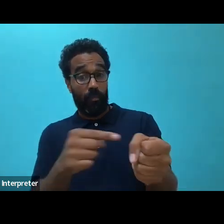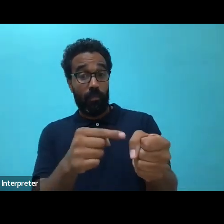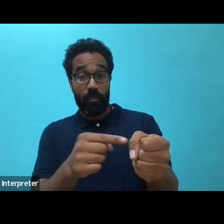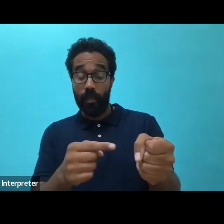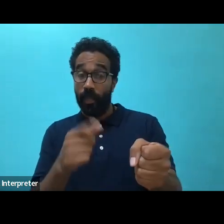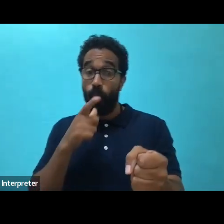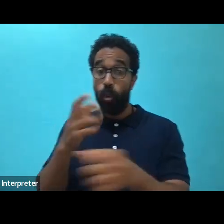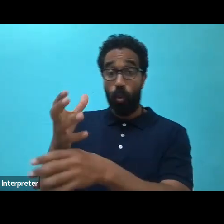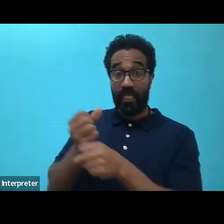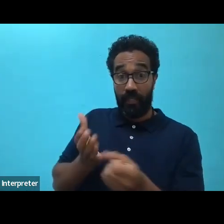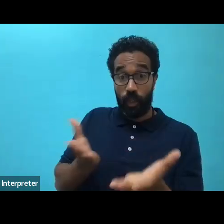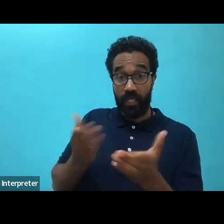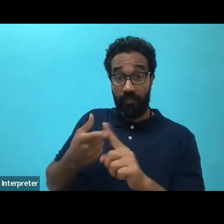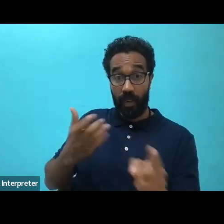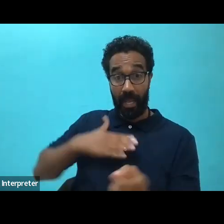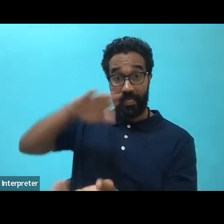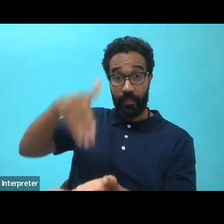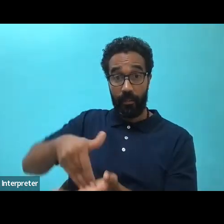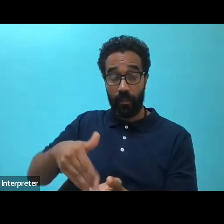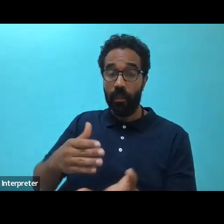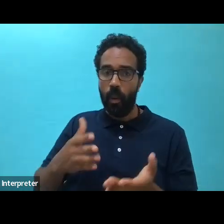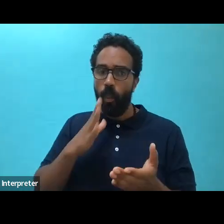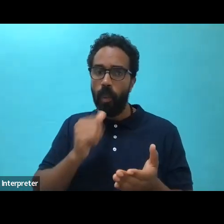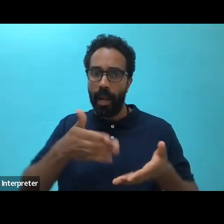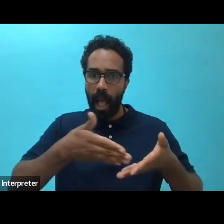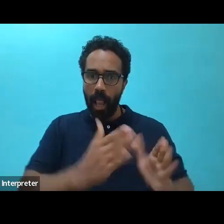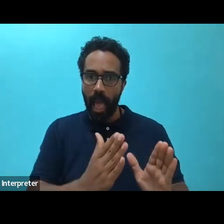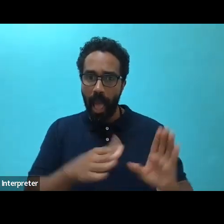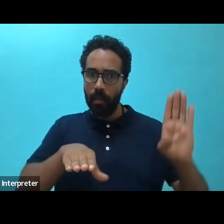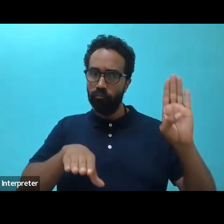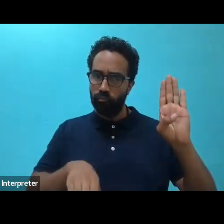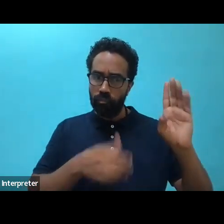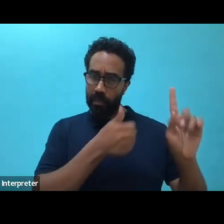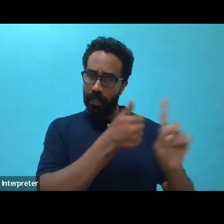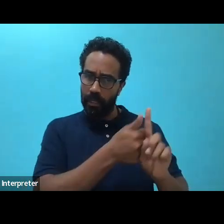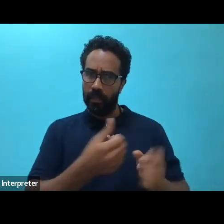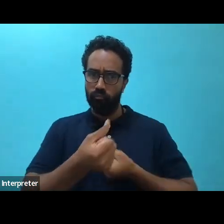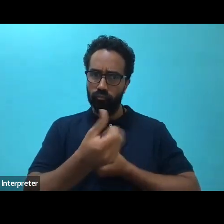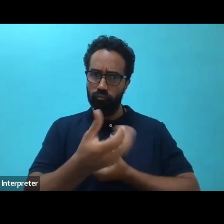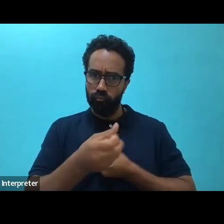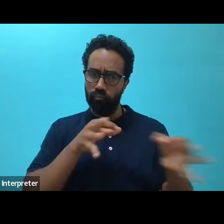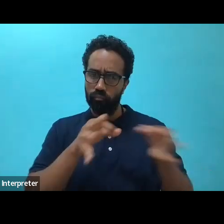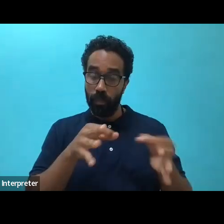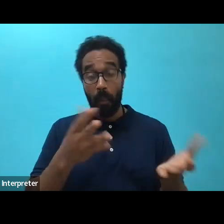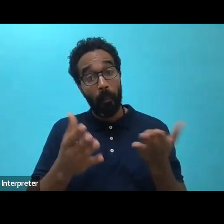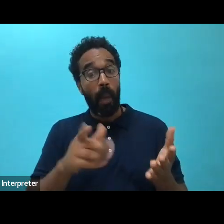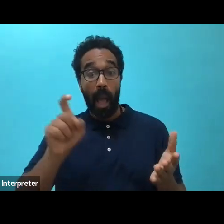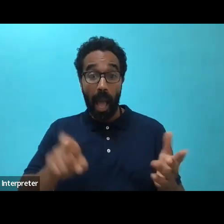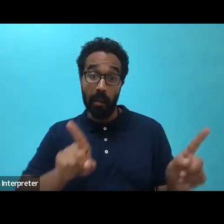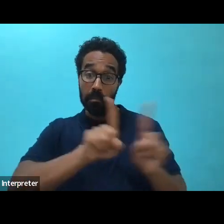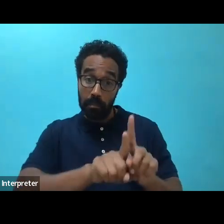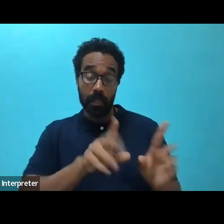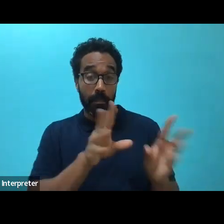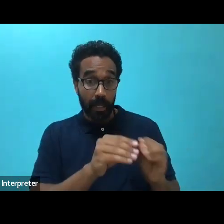could offer that testimony. You might have to meet with that person, go over their testimony, make sure it